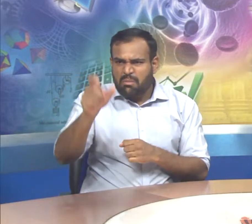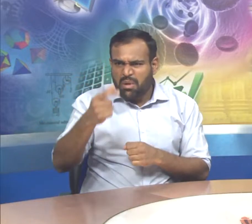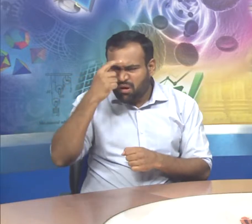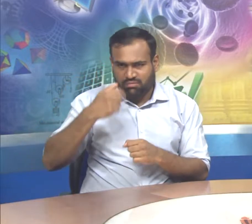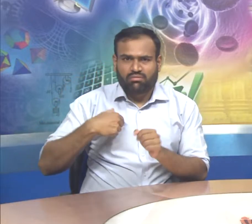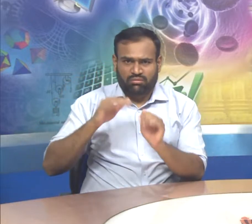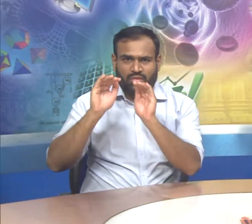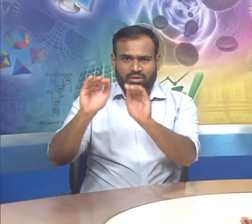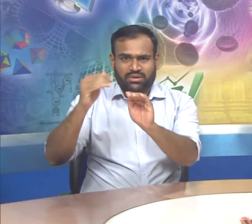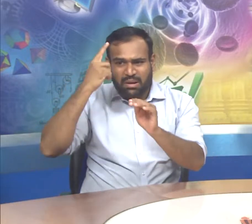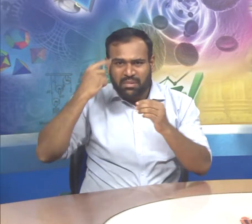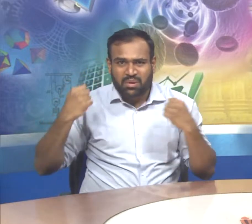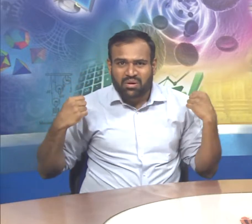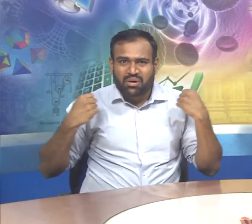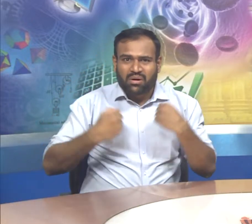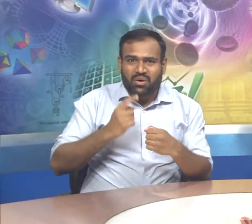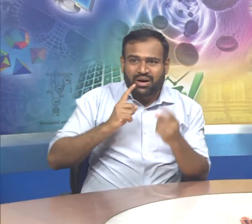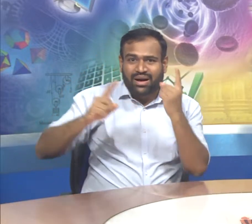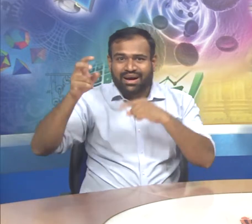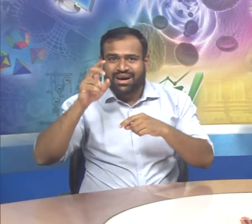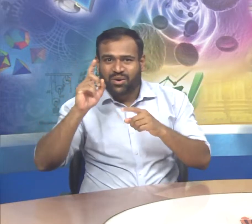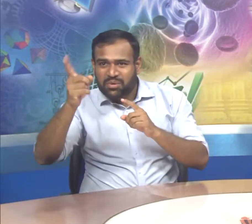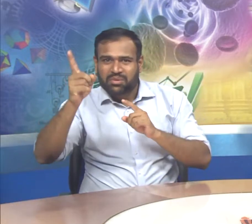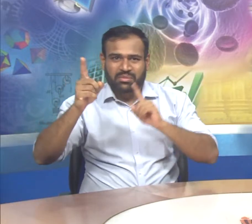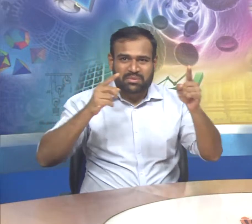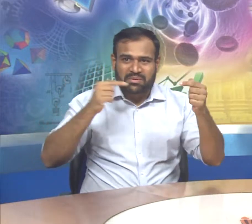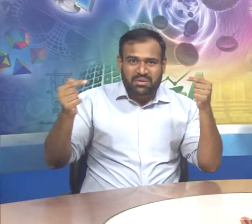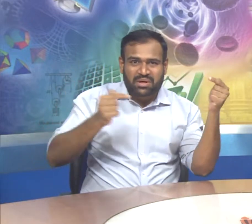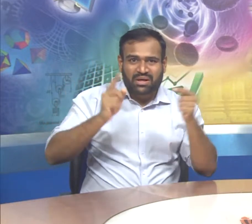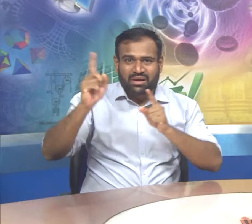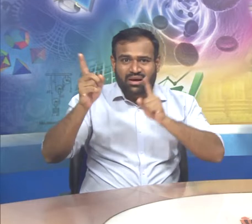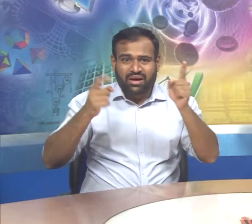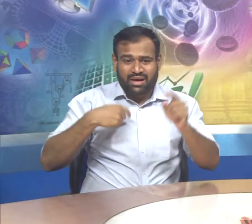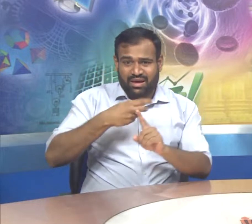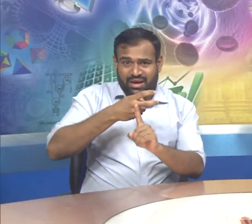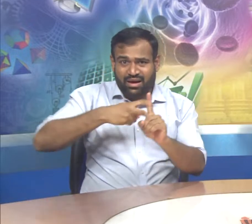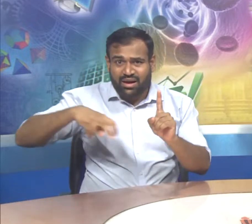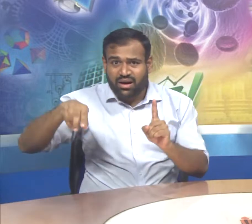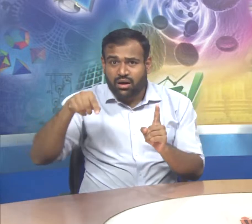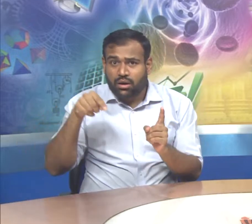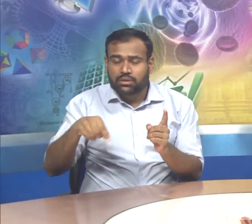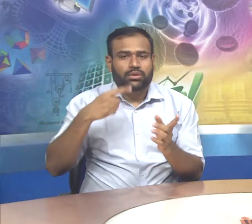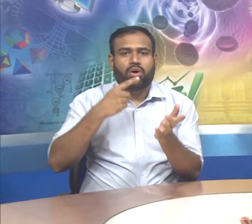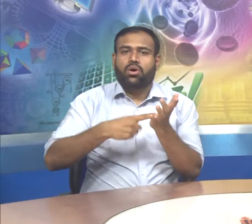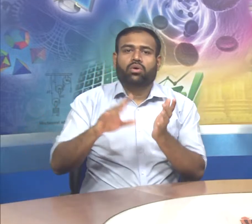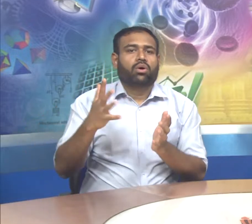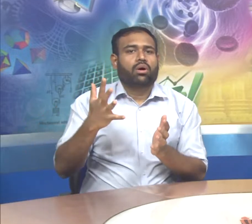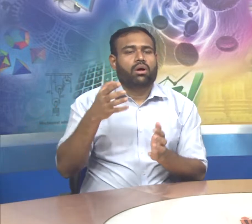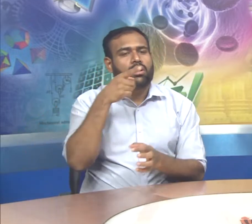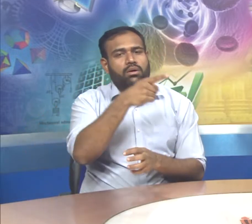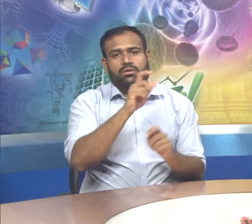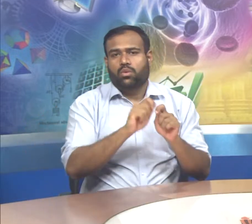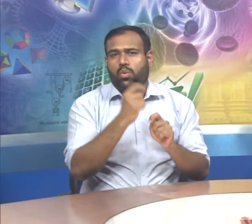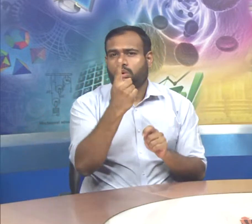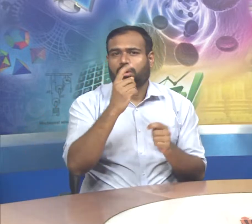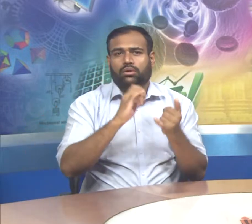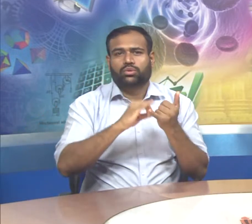be peeled as an advocate in any court or before any authority within